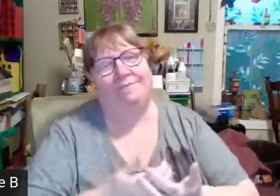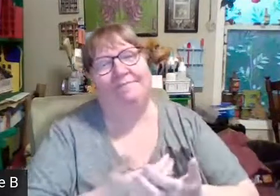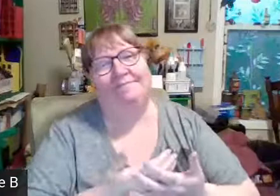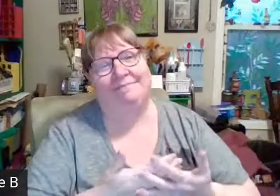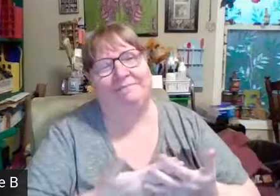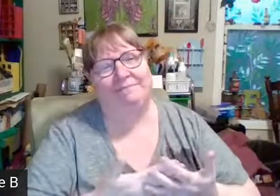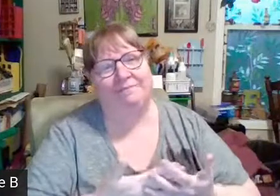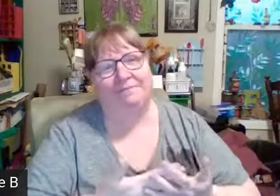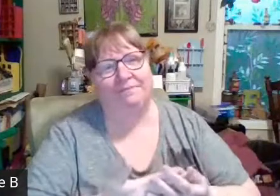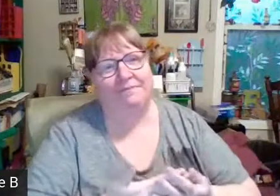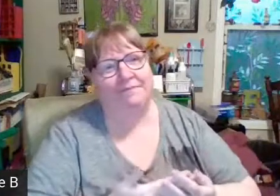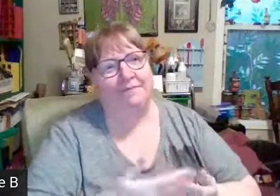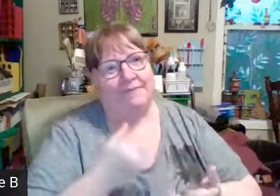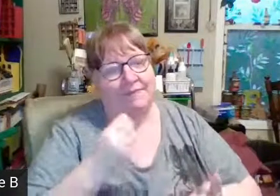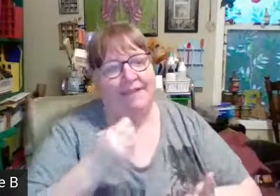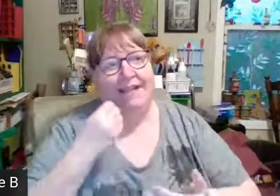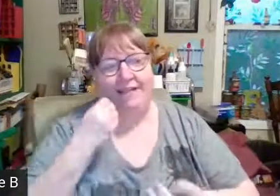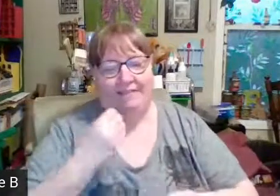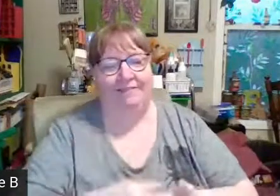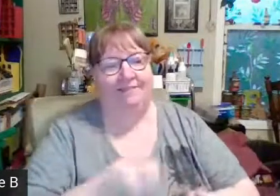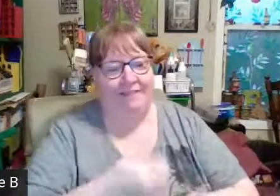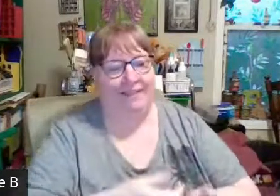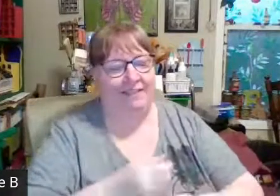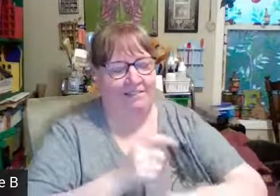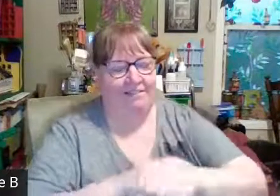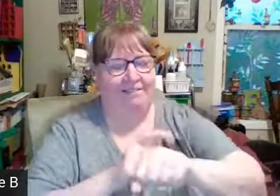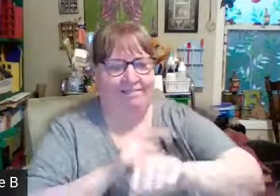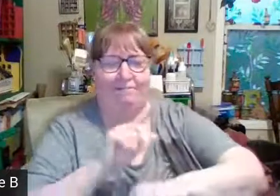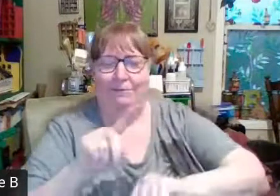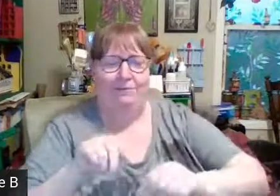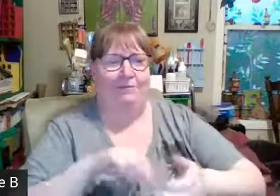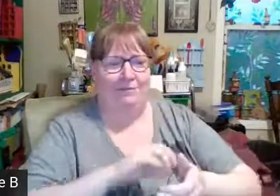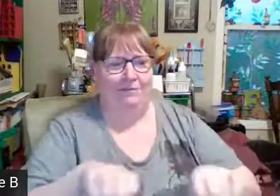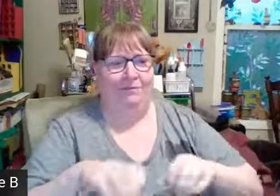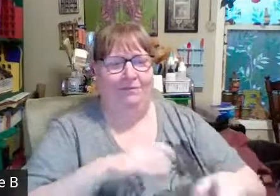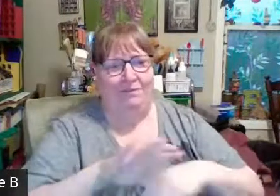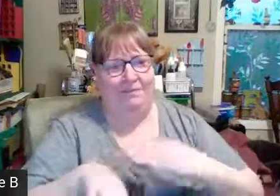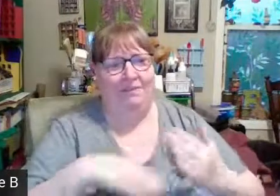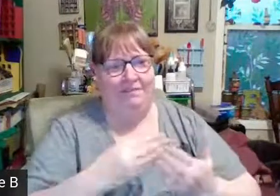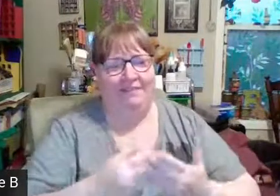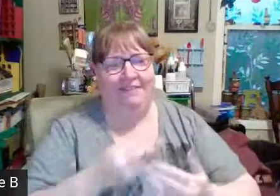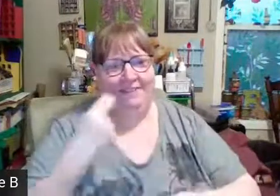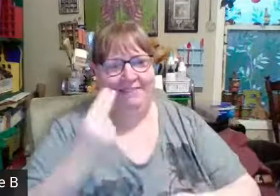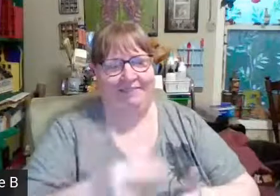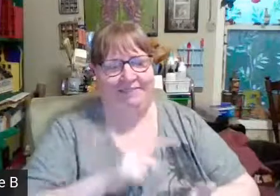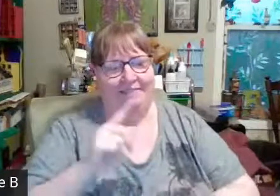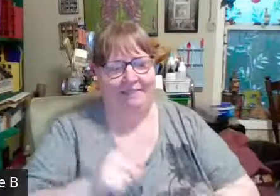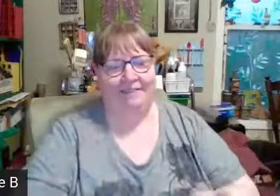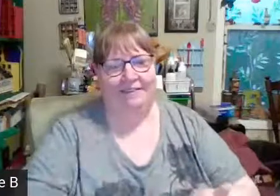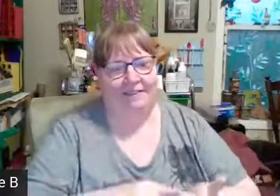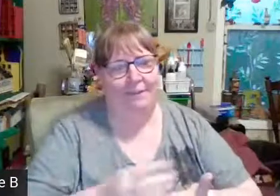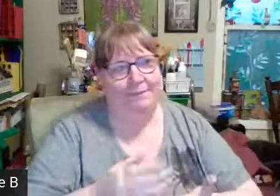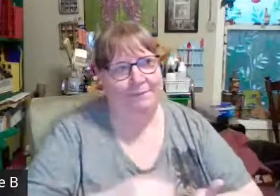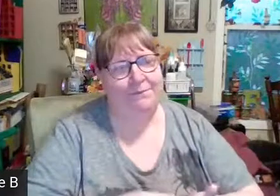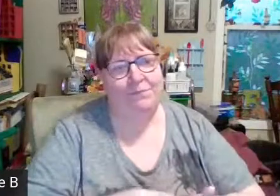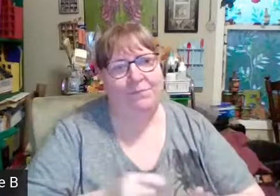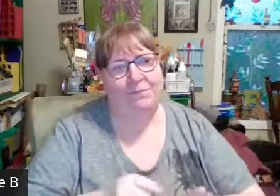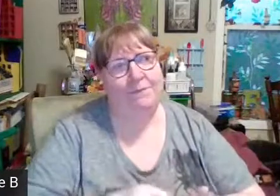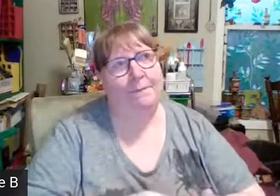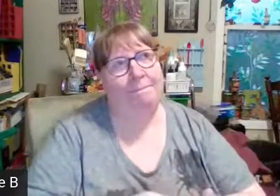took, you know, the ink and the additional printables that came from the people who donate the printables. And so there's an expense